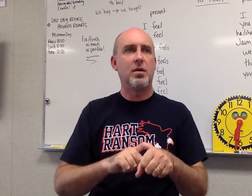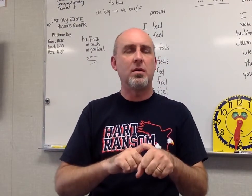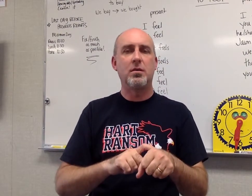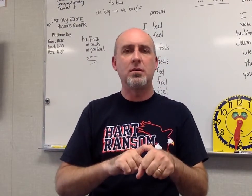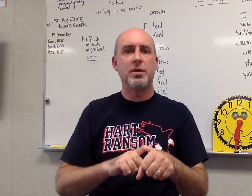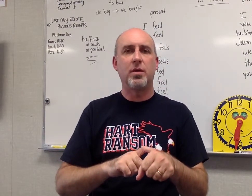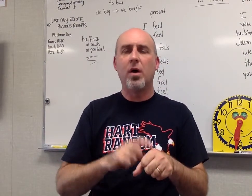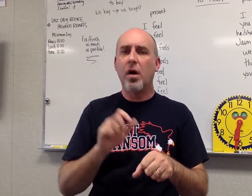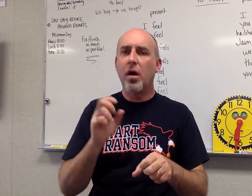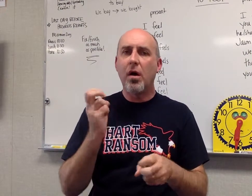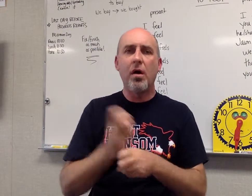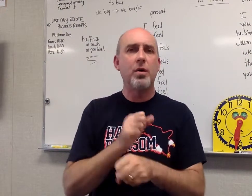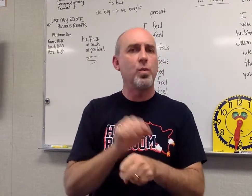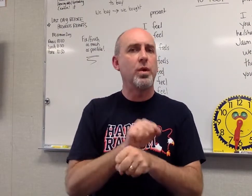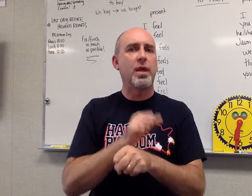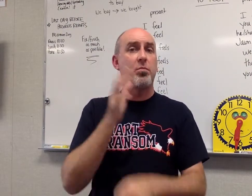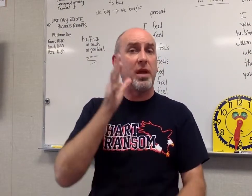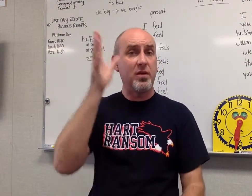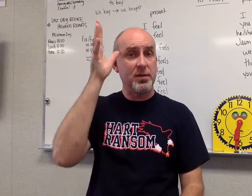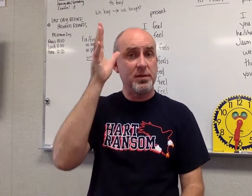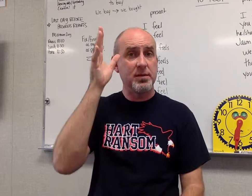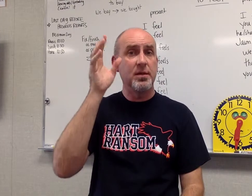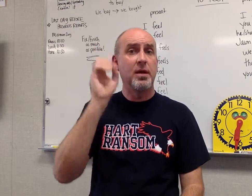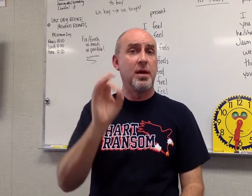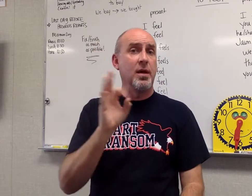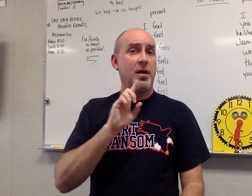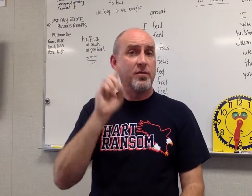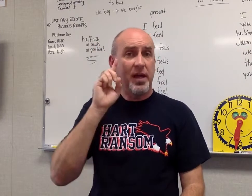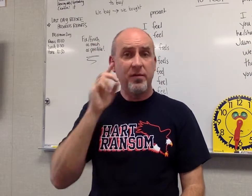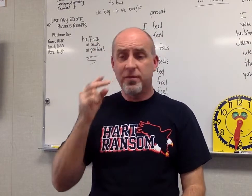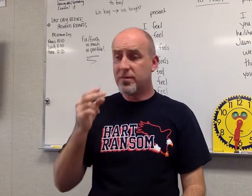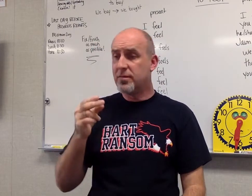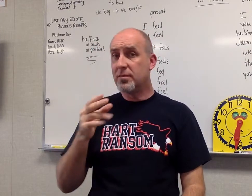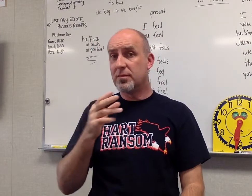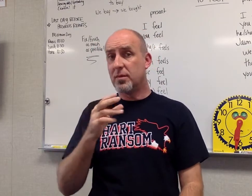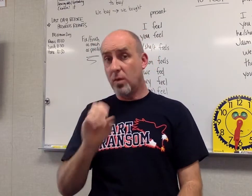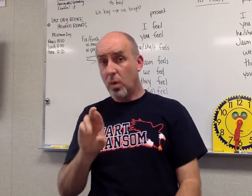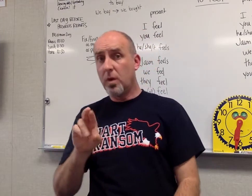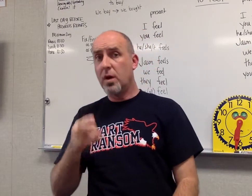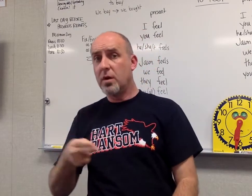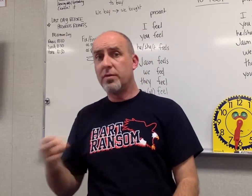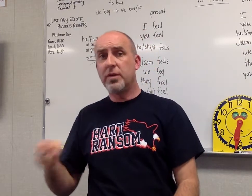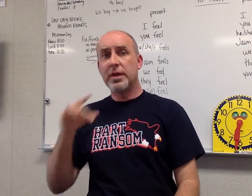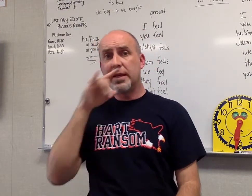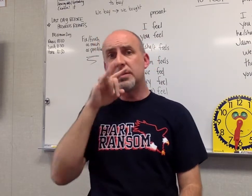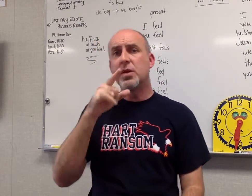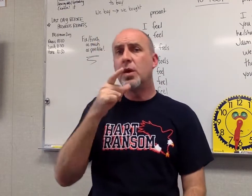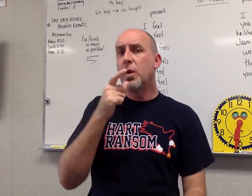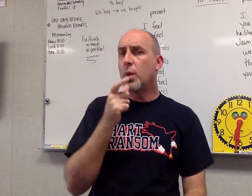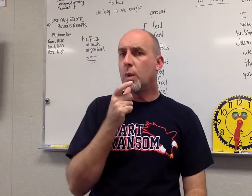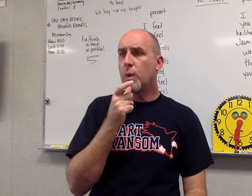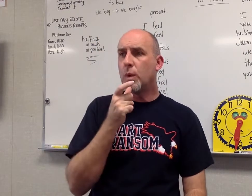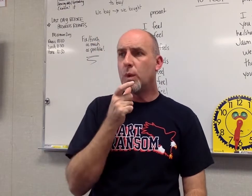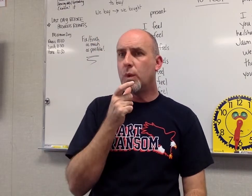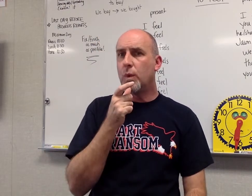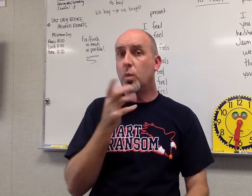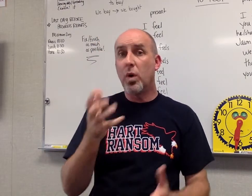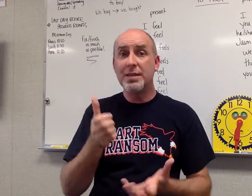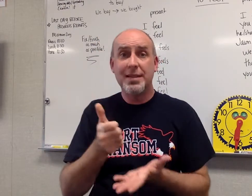are, hard-working parents of deaf or hard of hearing kids who want to